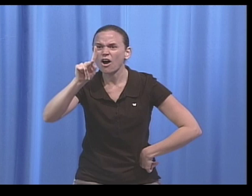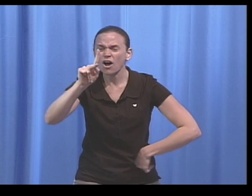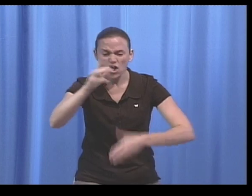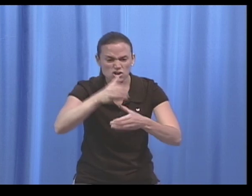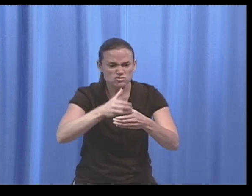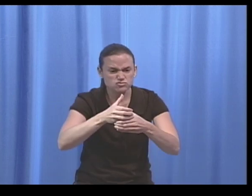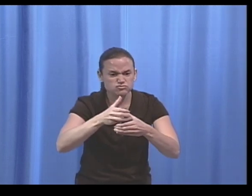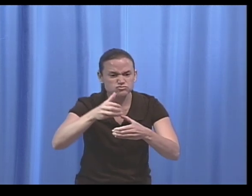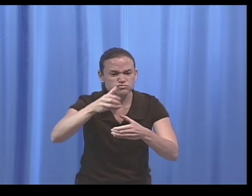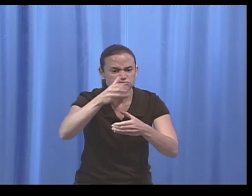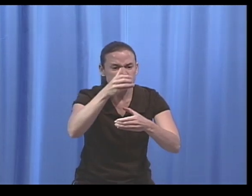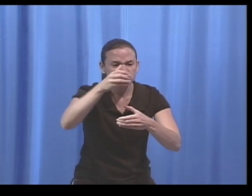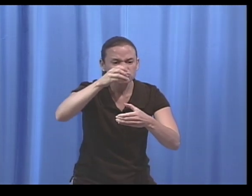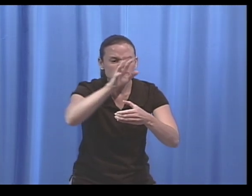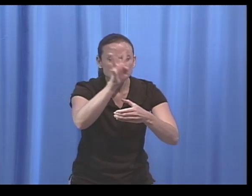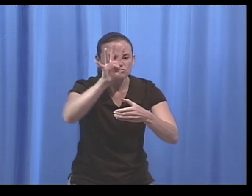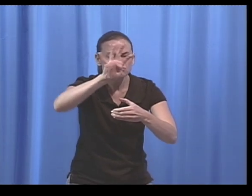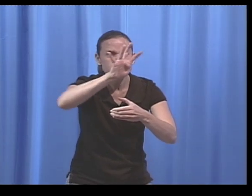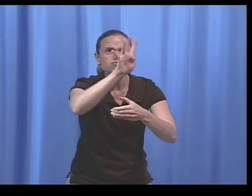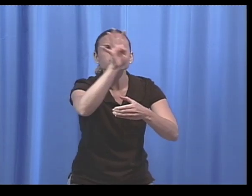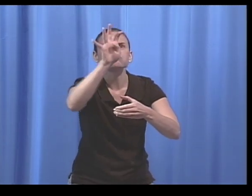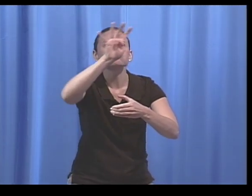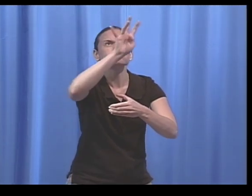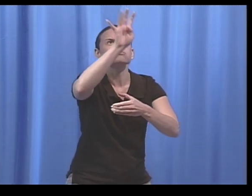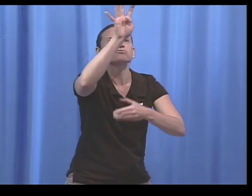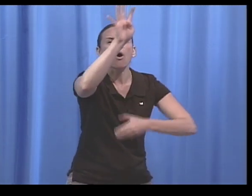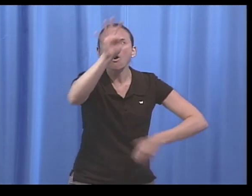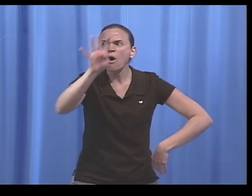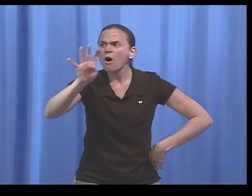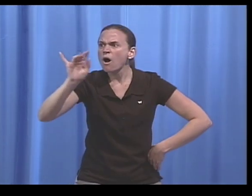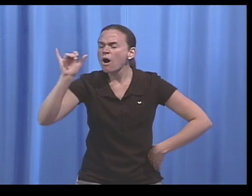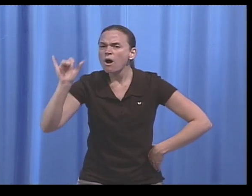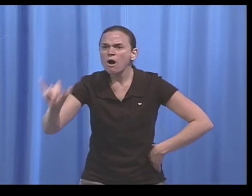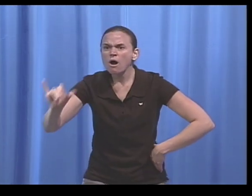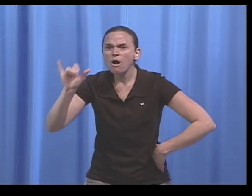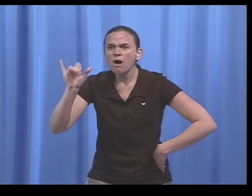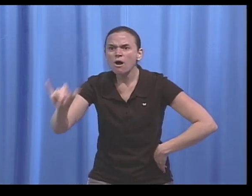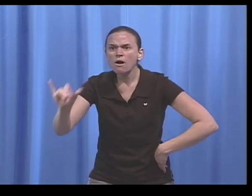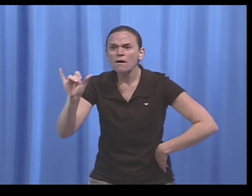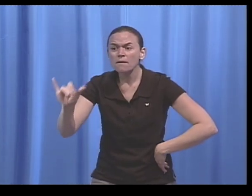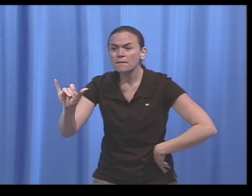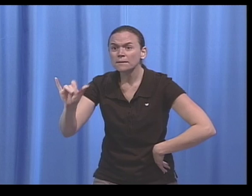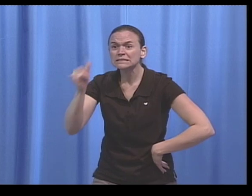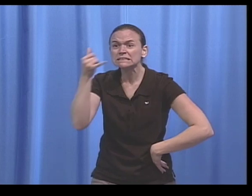beanstalk had grown outside his window.